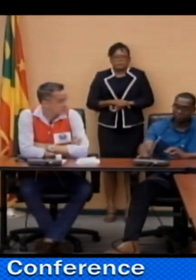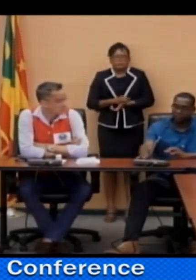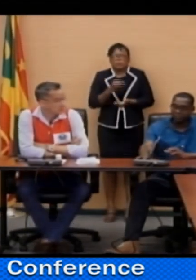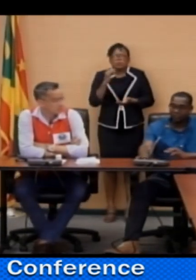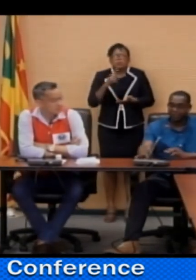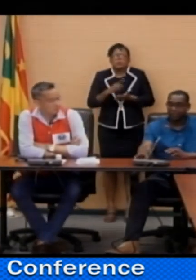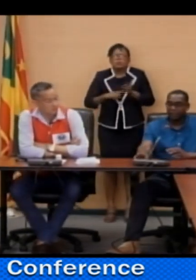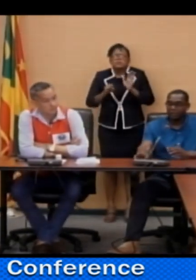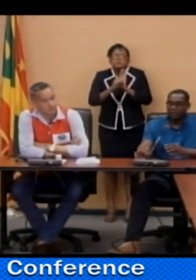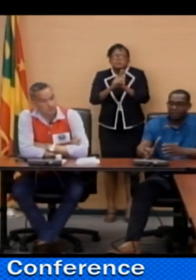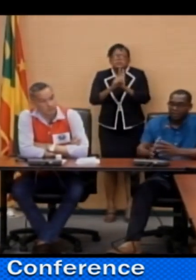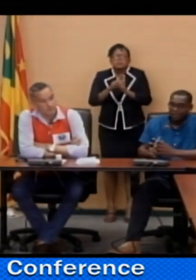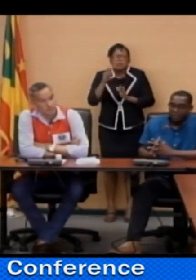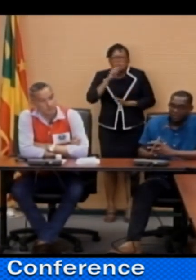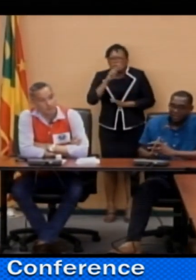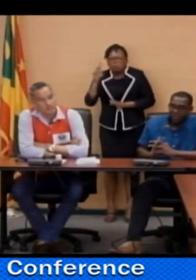for?